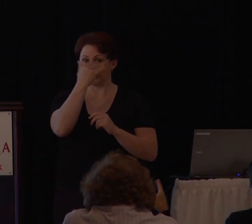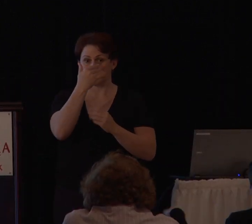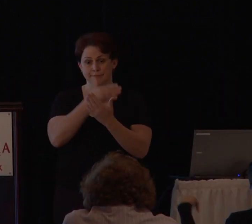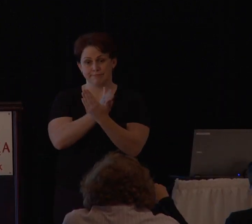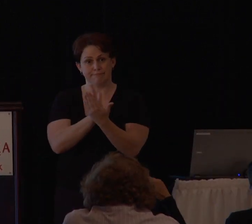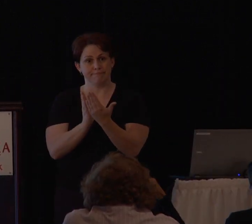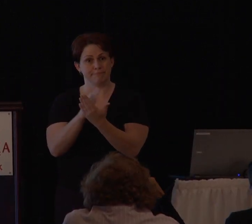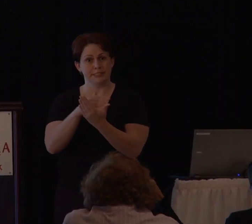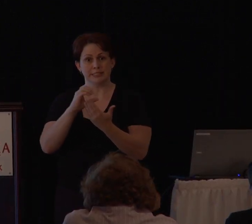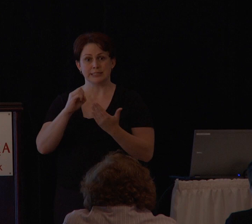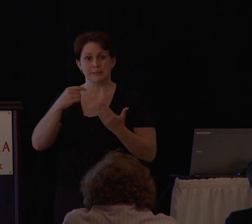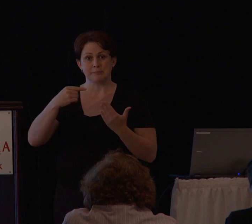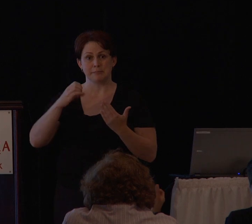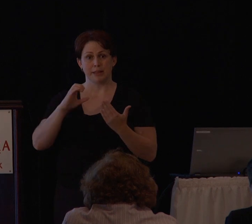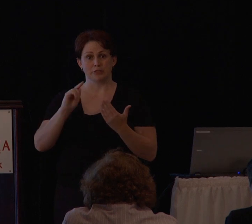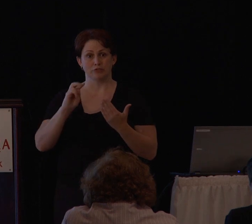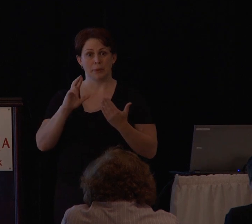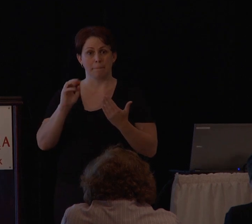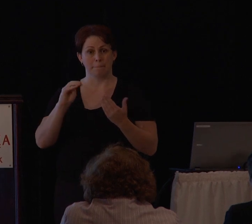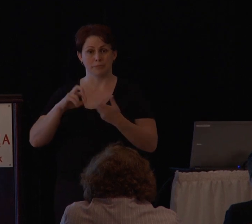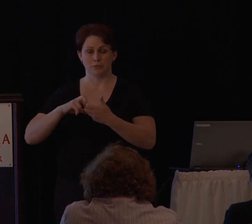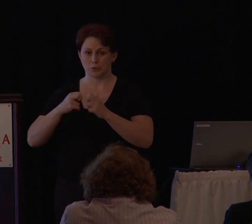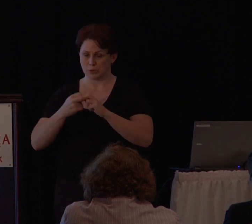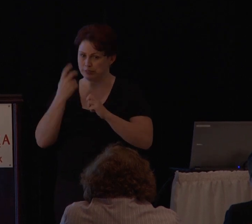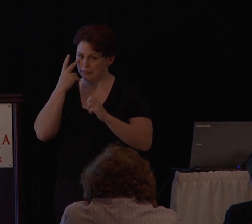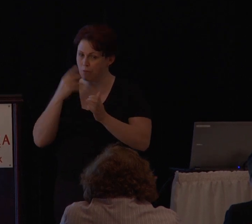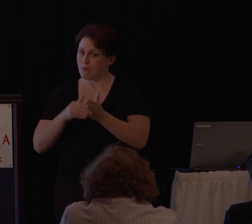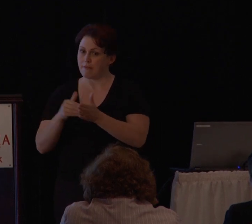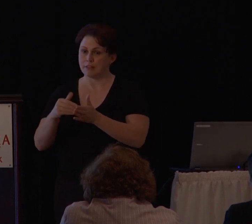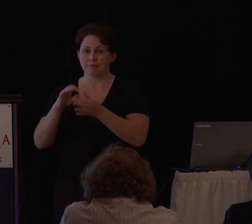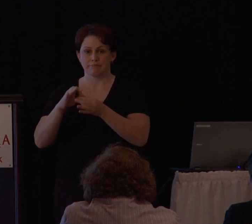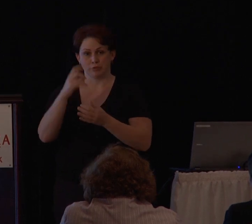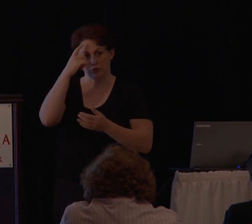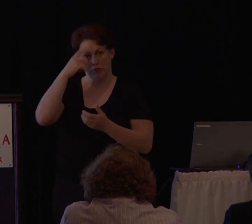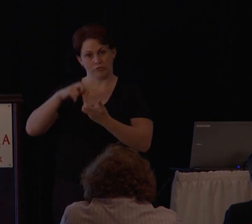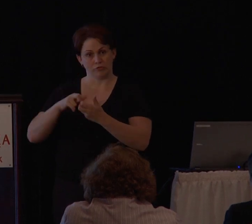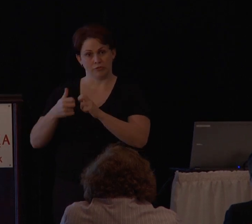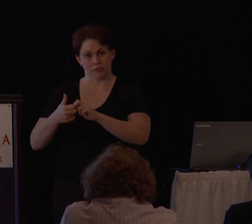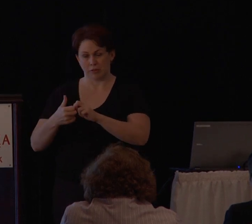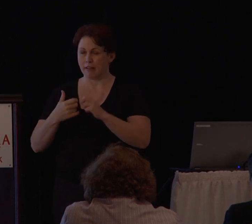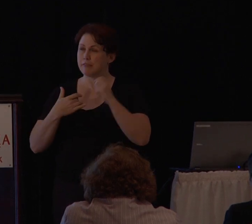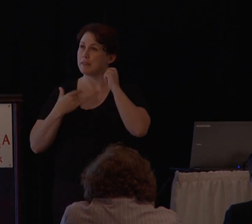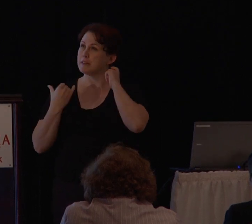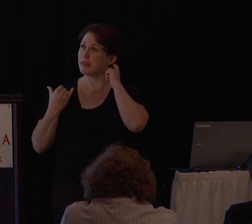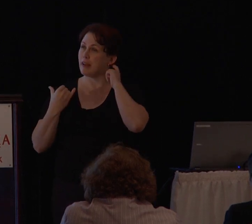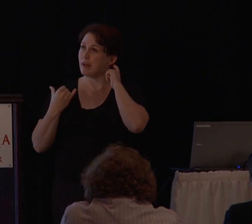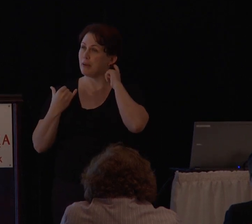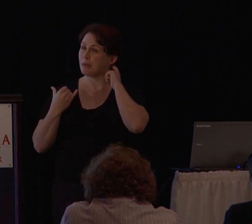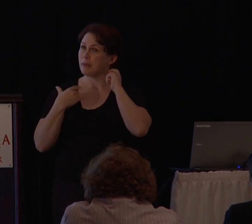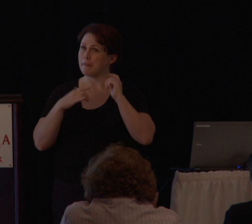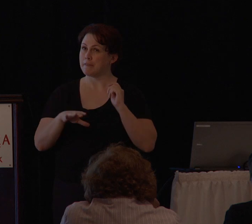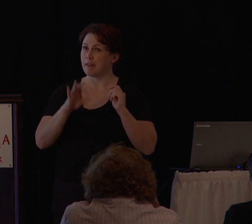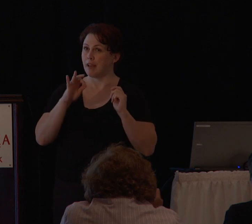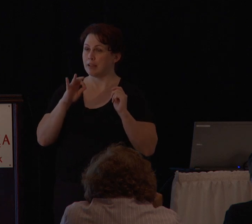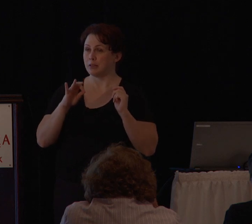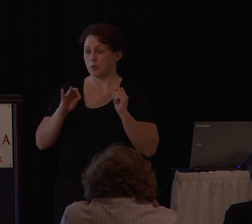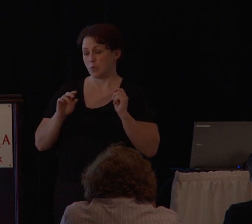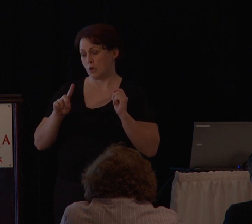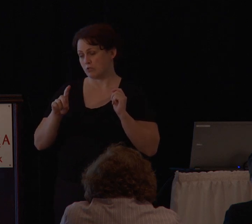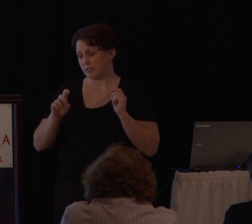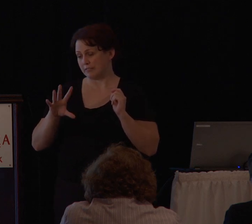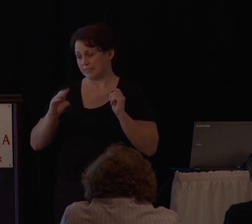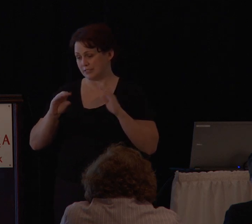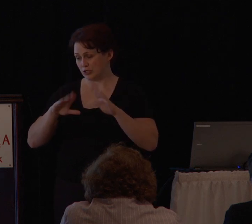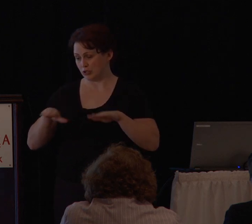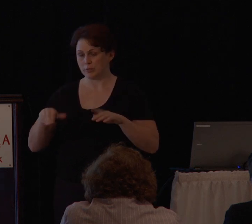childhood neurological disorders. I think the current rate is about a diagnosis of about 1 in